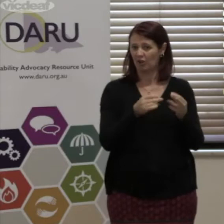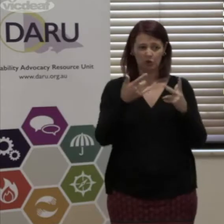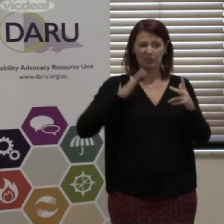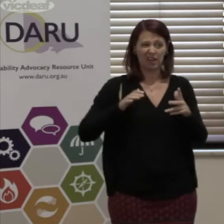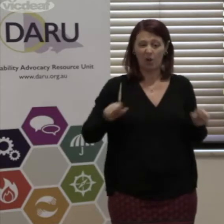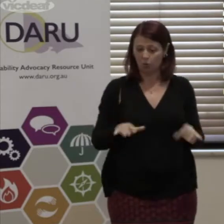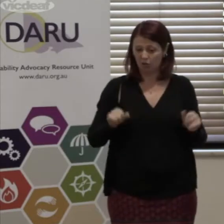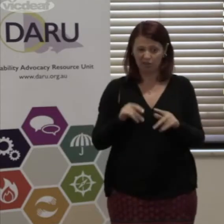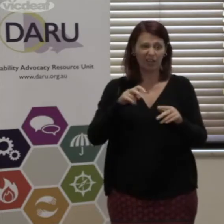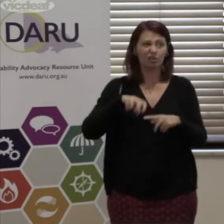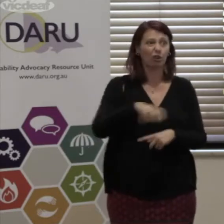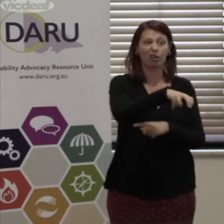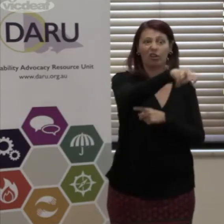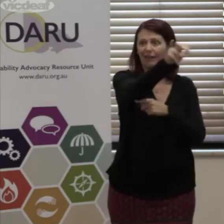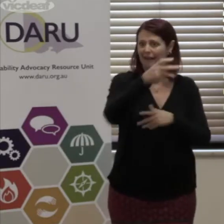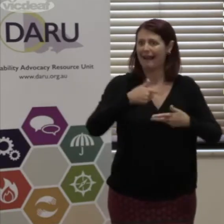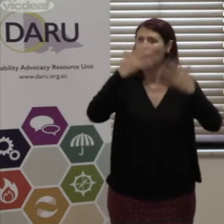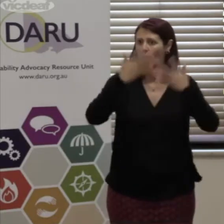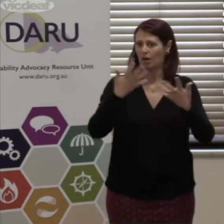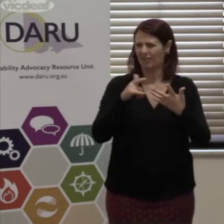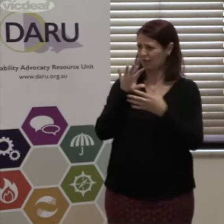wheelchair to get anywhere, then it's not a